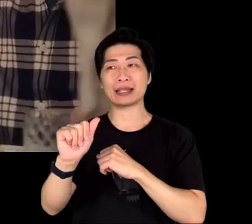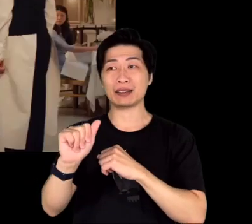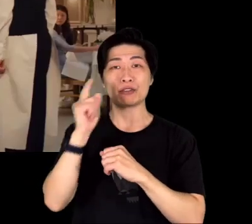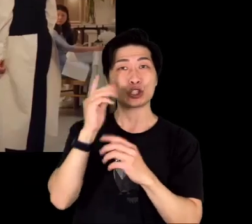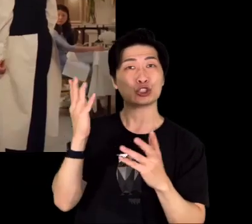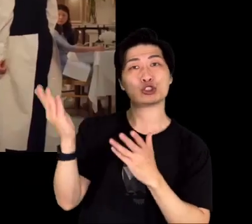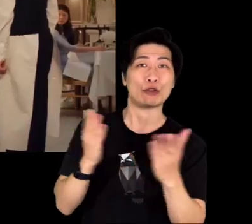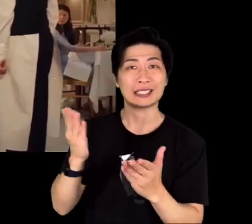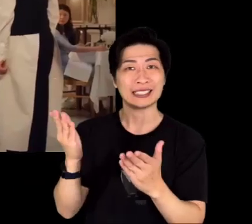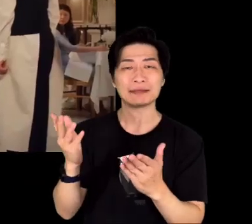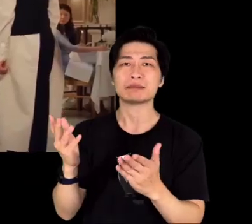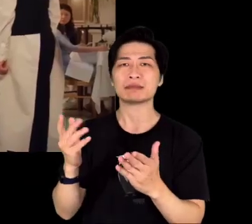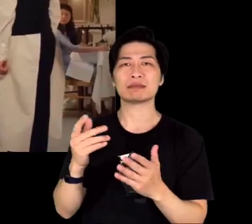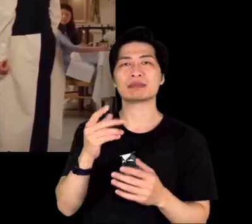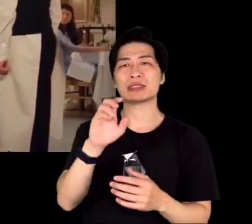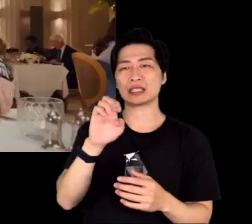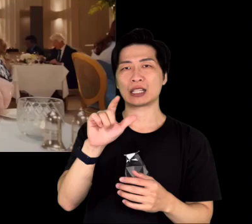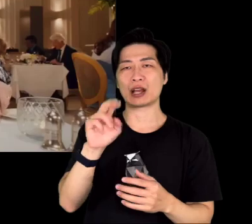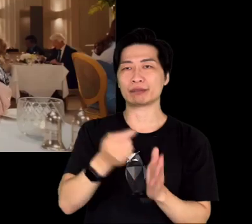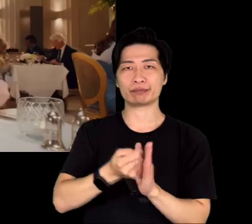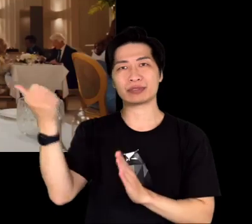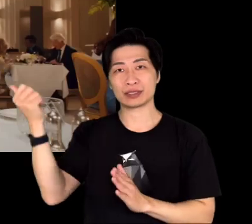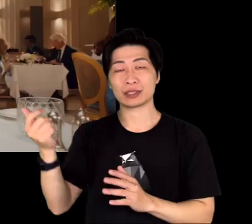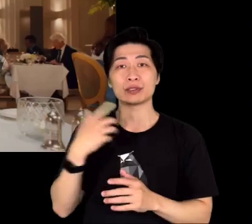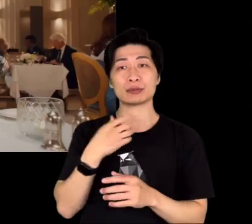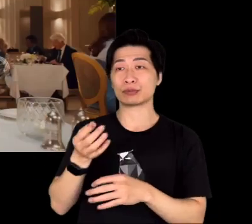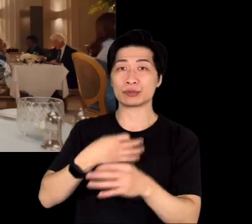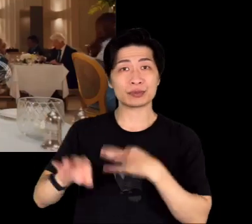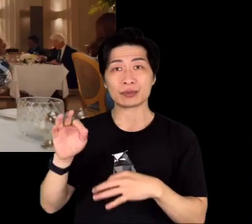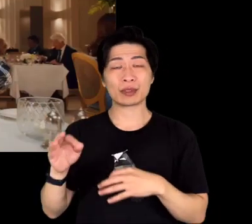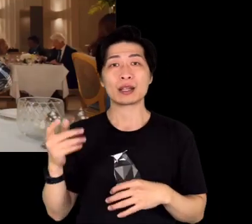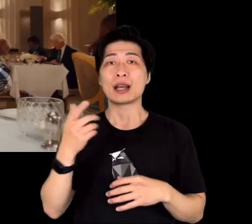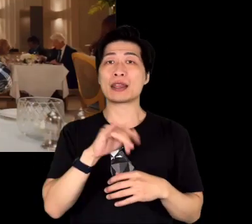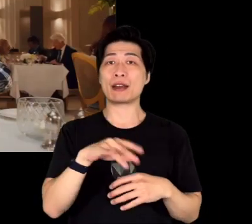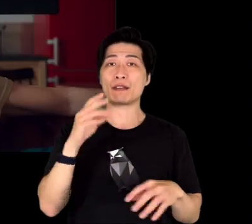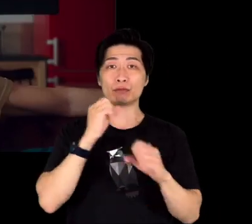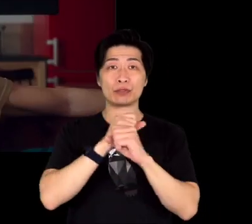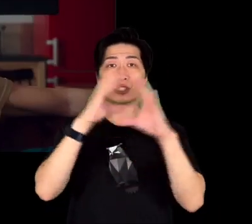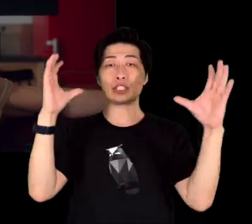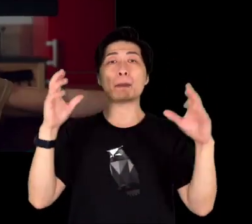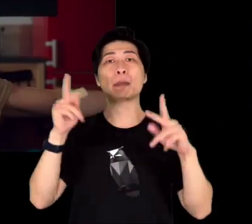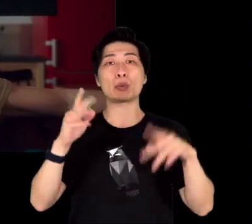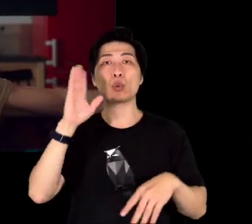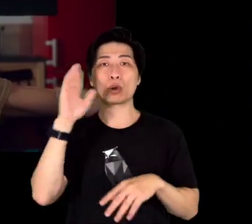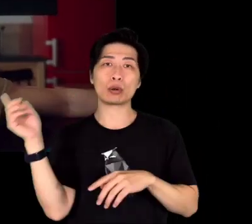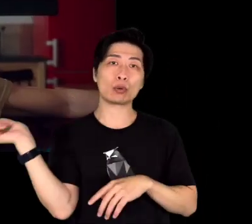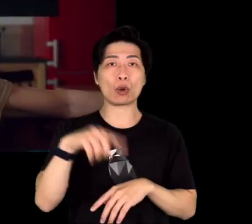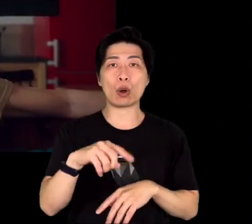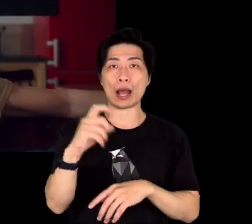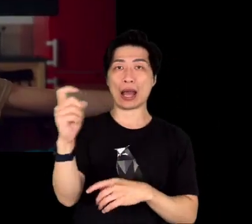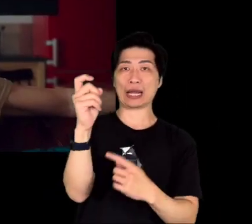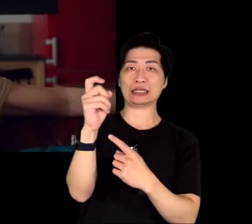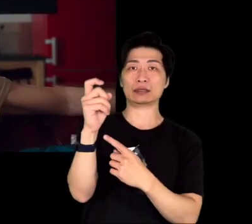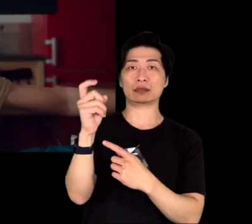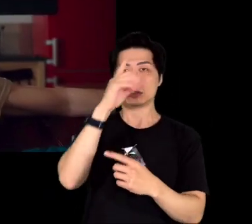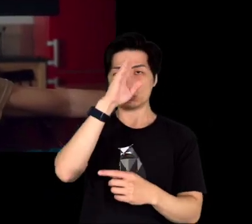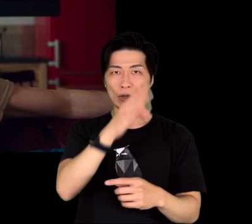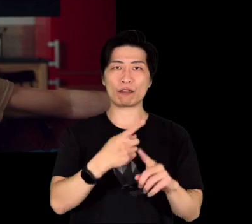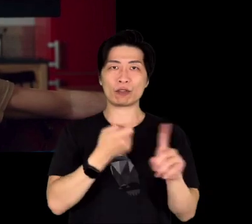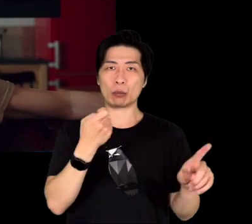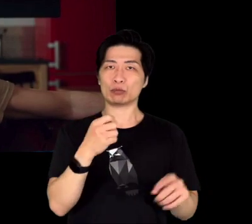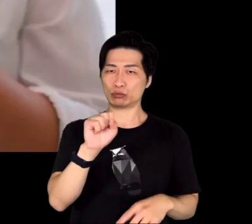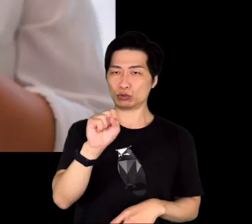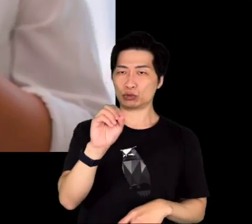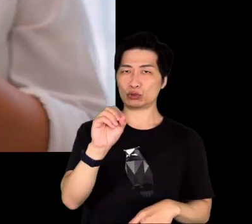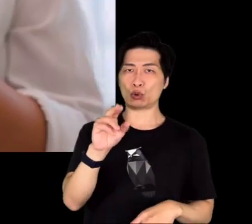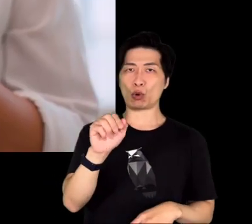as propaganda as a service companies, is eliminated. Instead of folks relying on legacy publications to get their information, the vision is